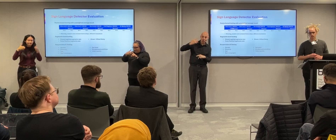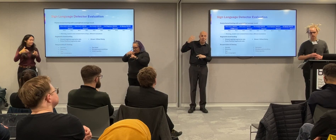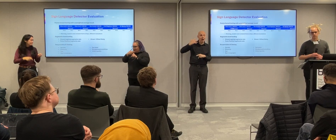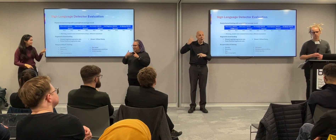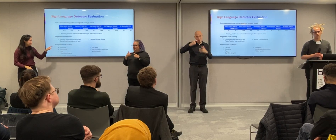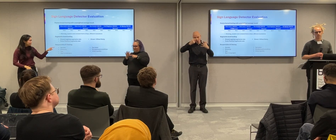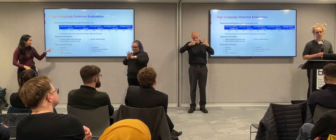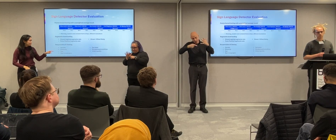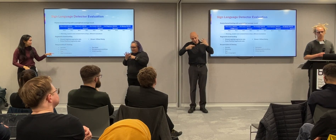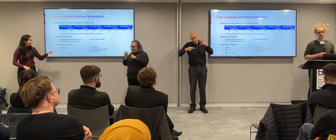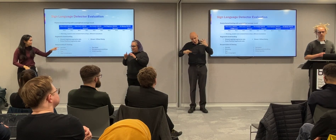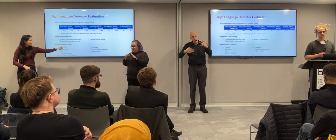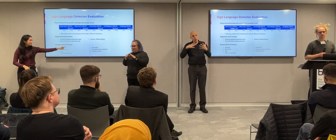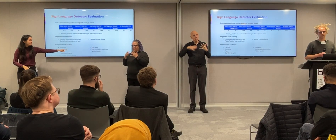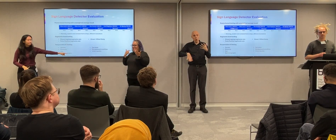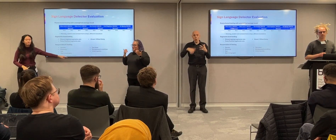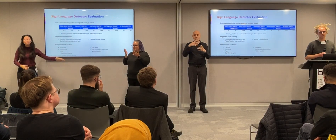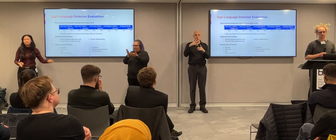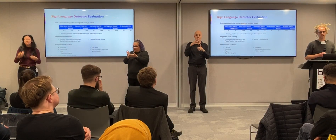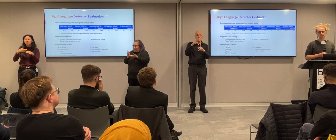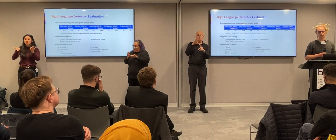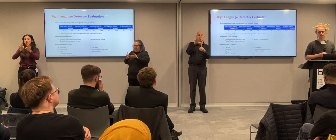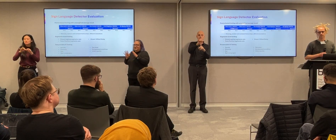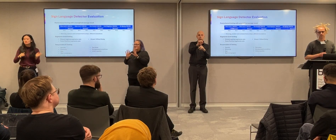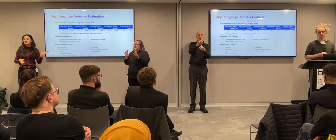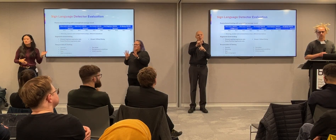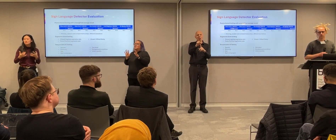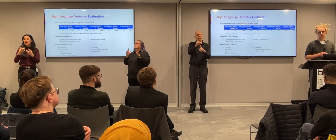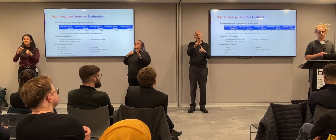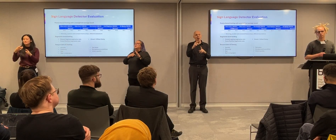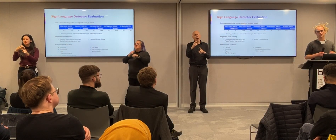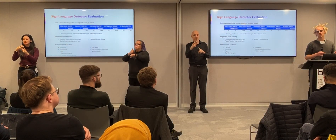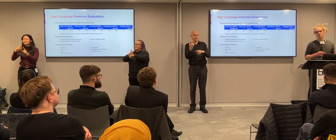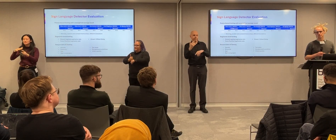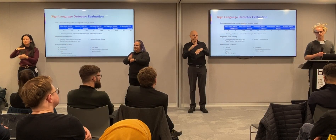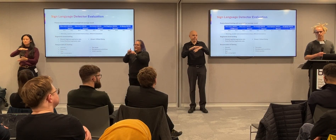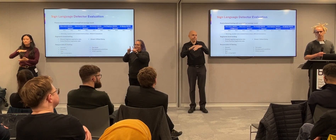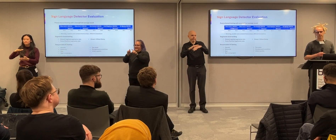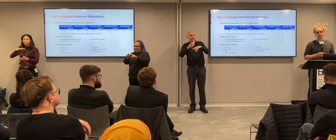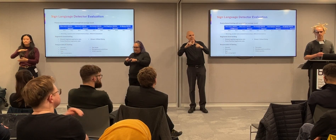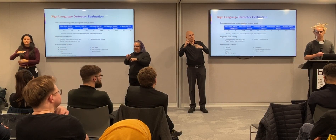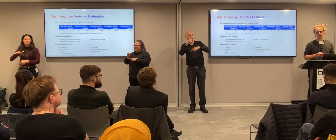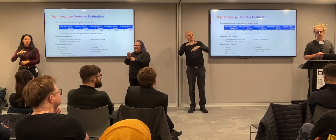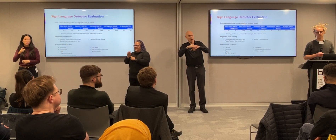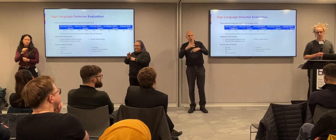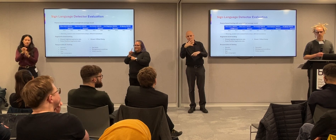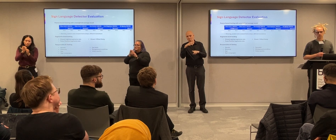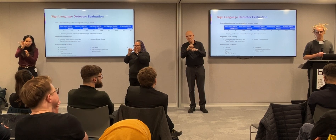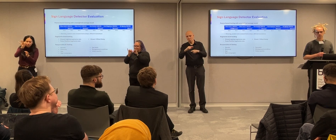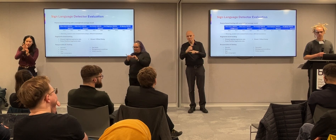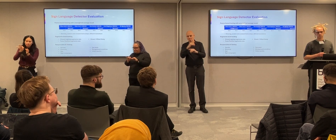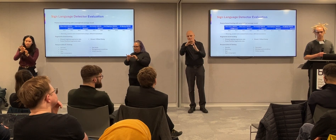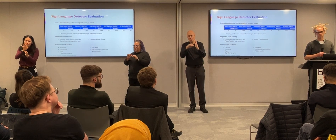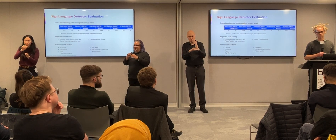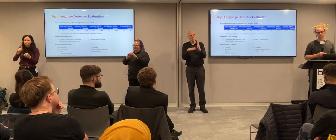so we created test cases to measure kind of like these particular